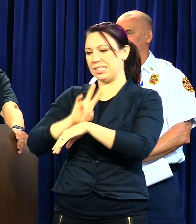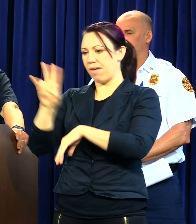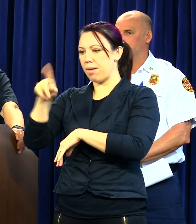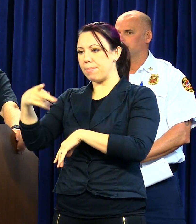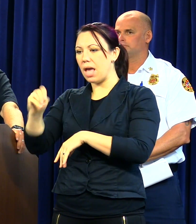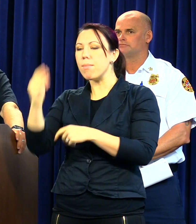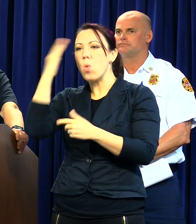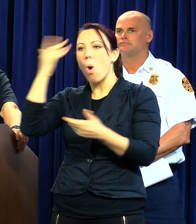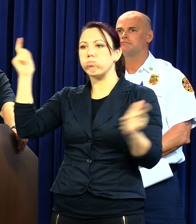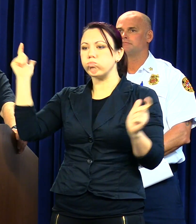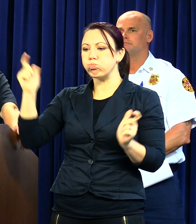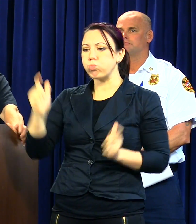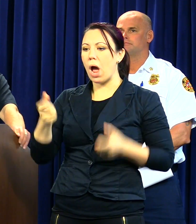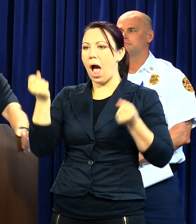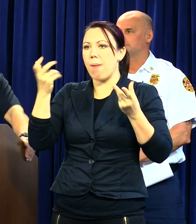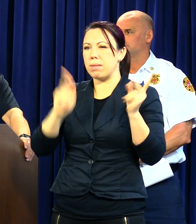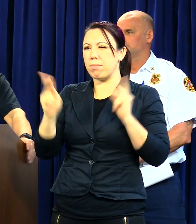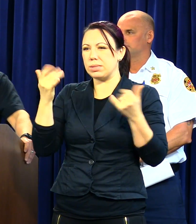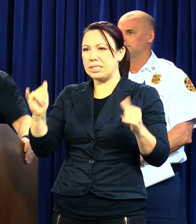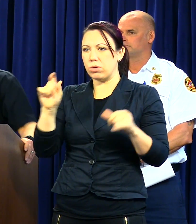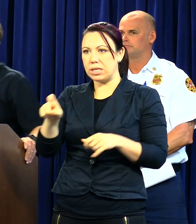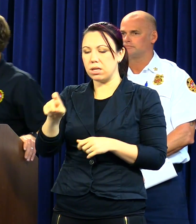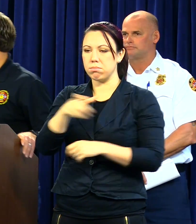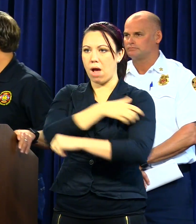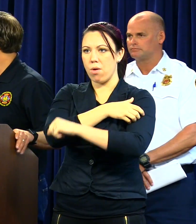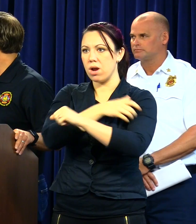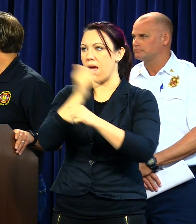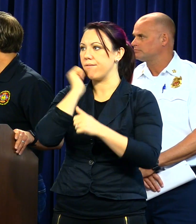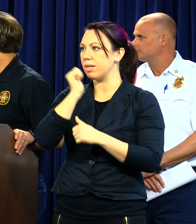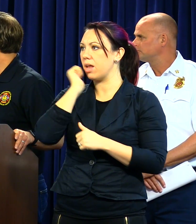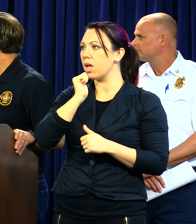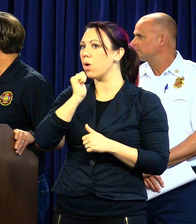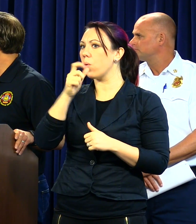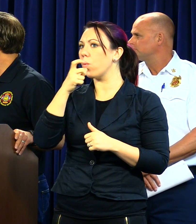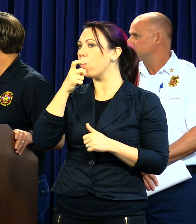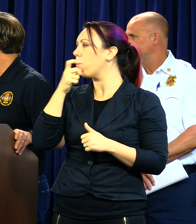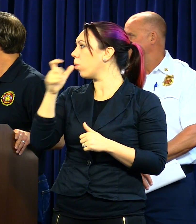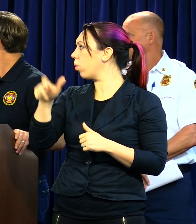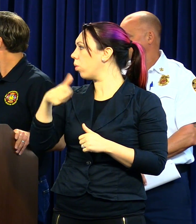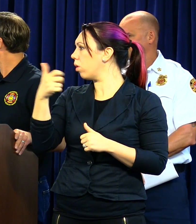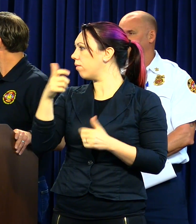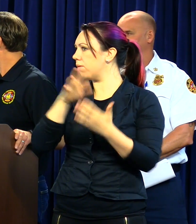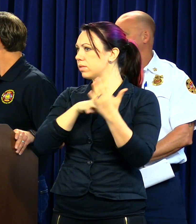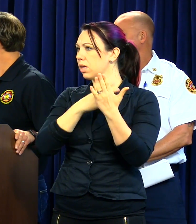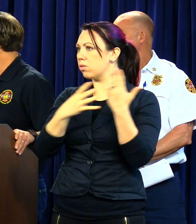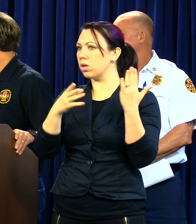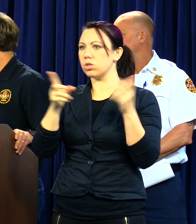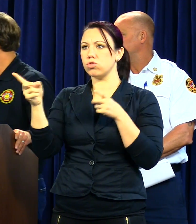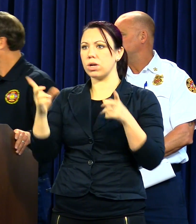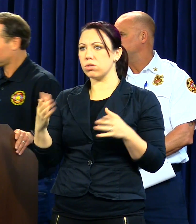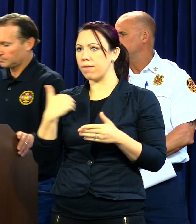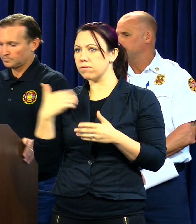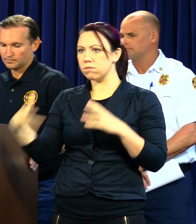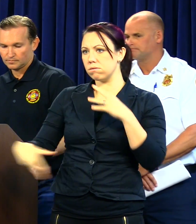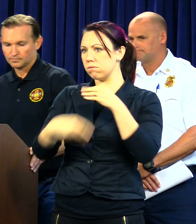day. And with that, who did we have scheduled? Did we have? Director, do you have